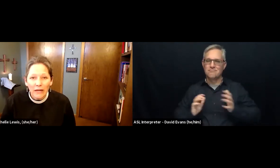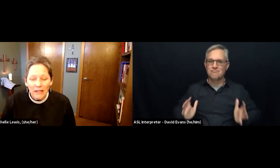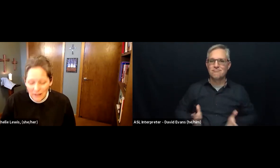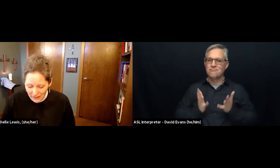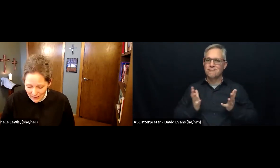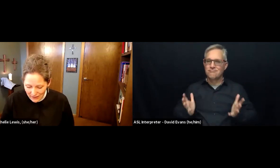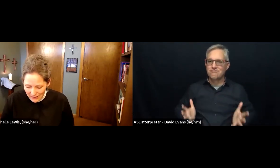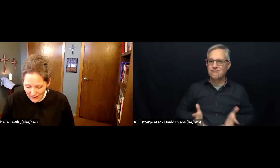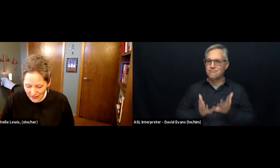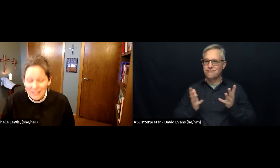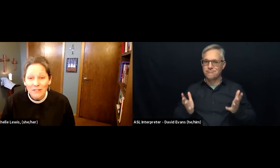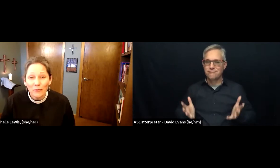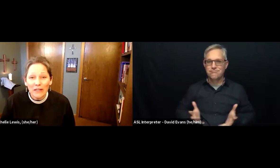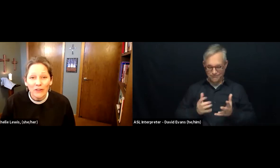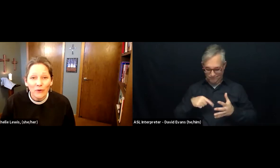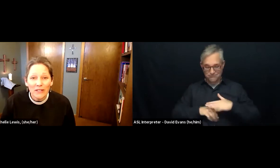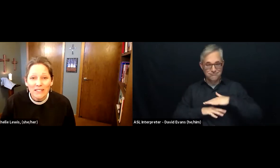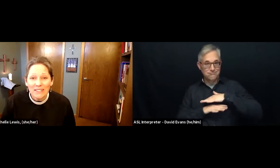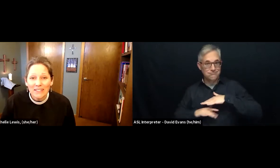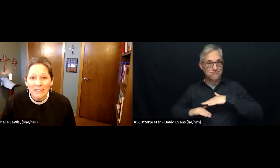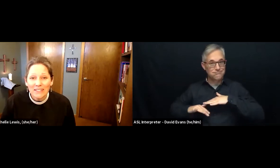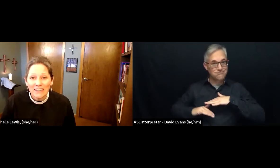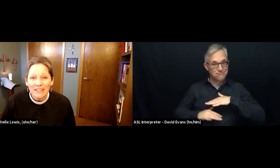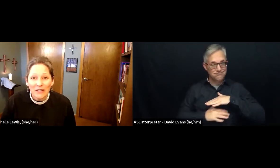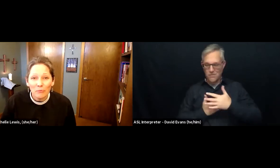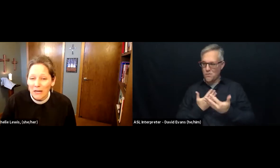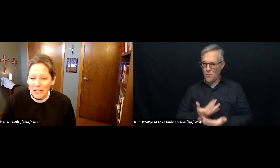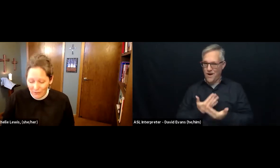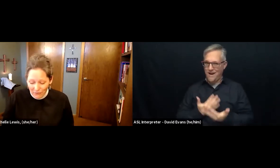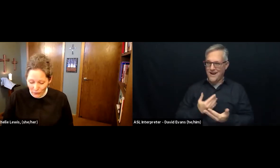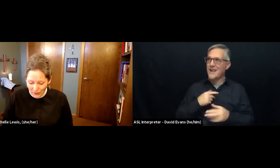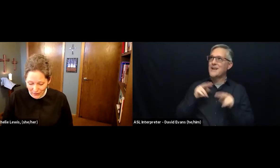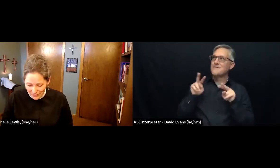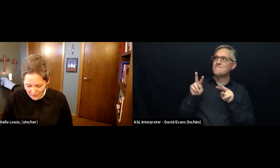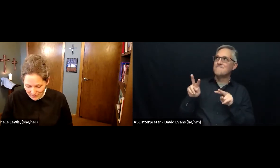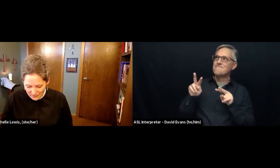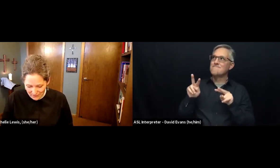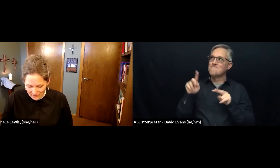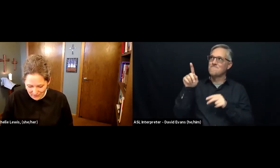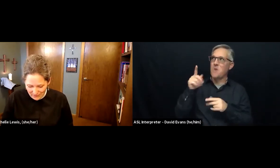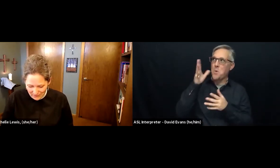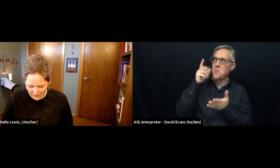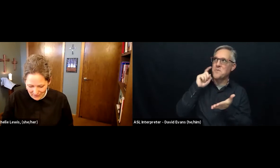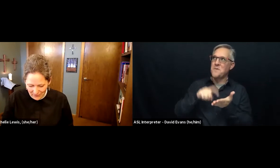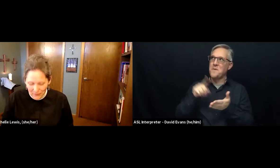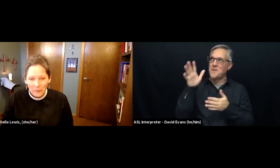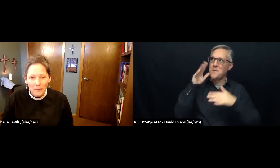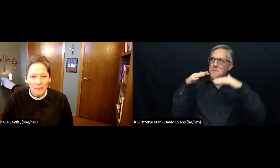and waiting until we notice it breaking forth.